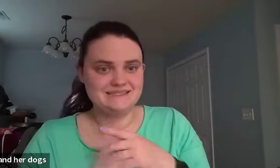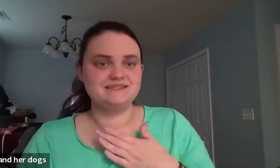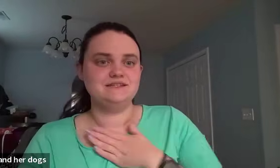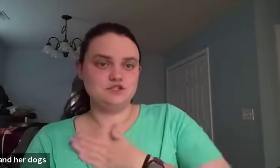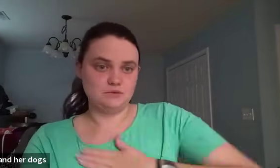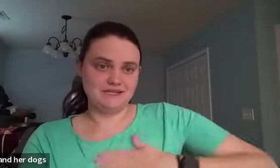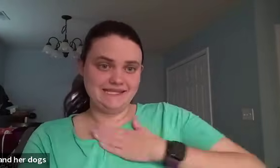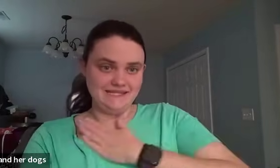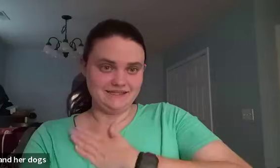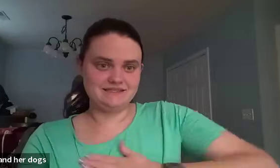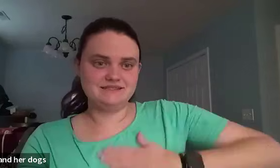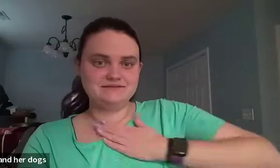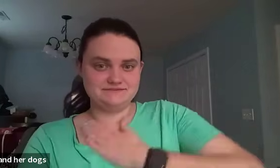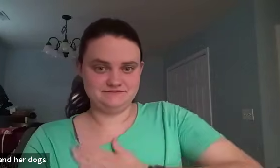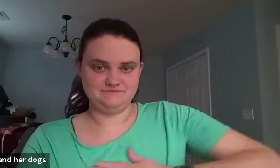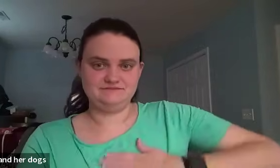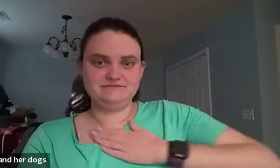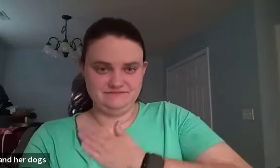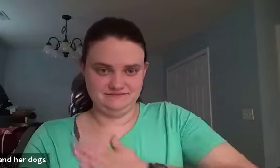please. So please.